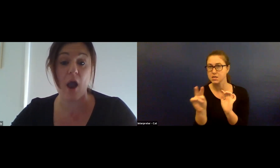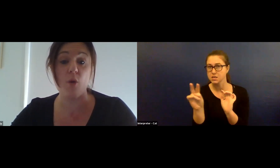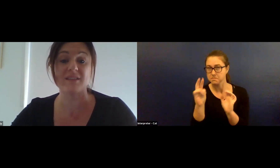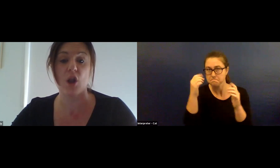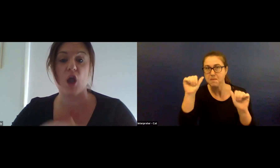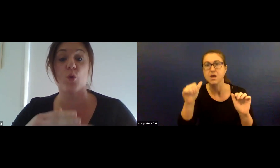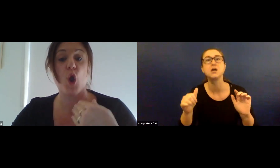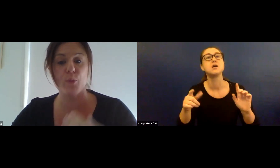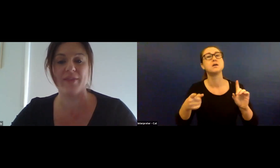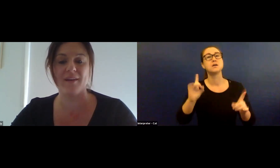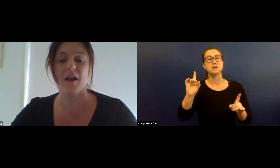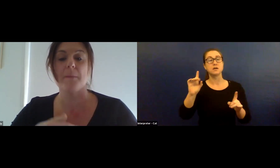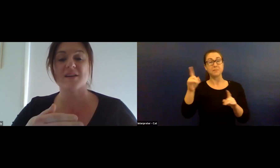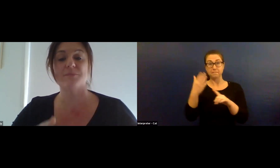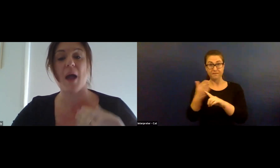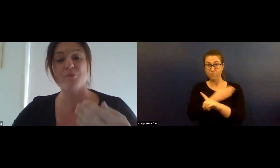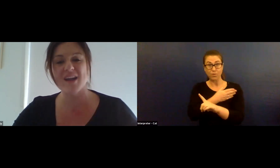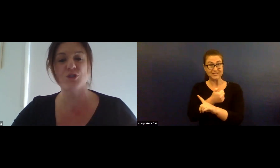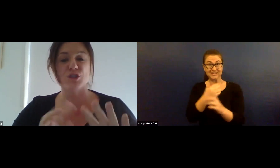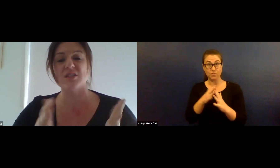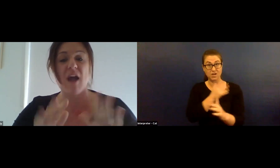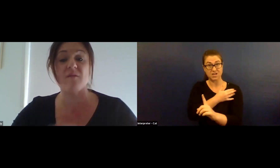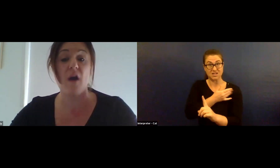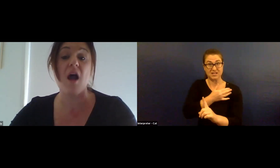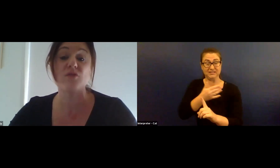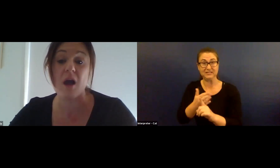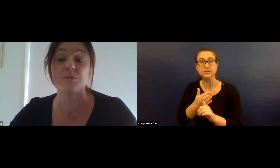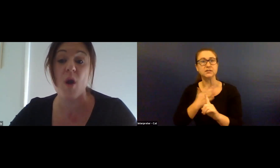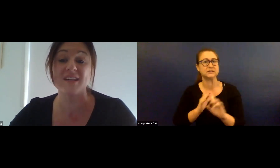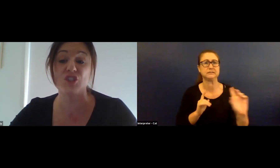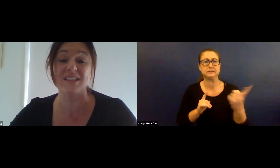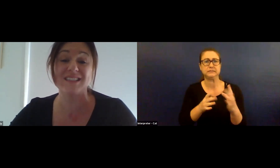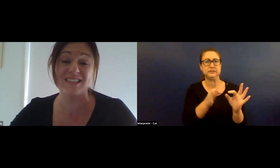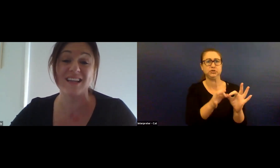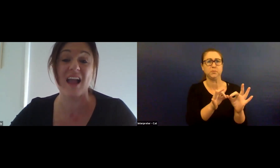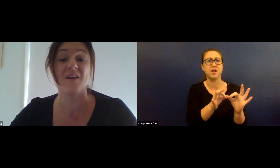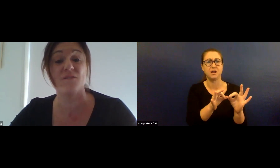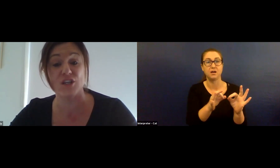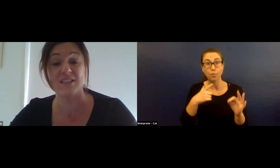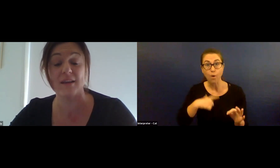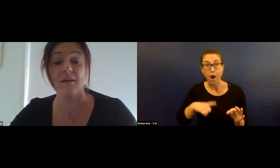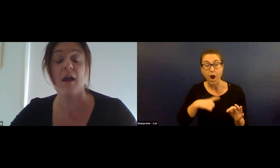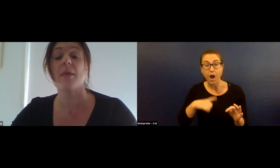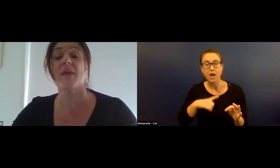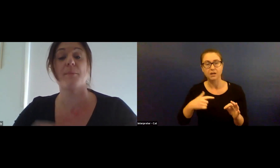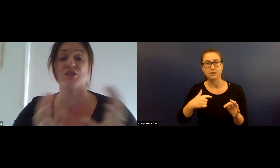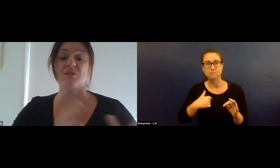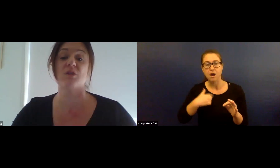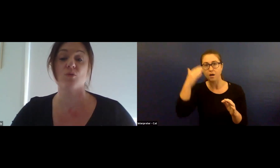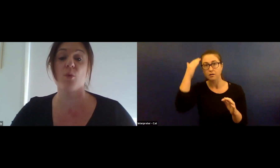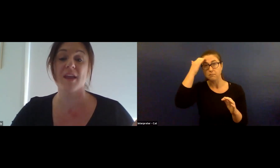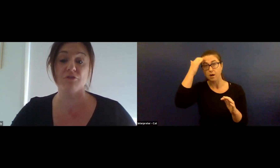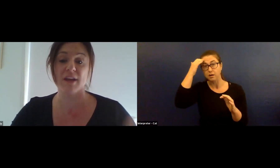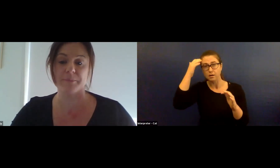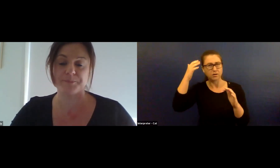to help until I could cope with it, because my brain uses around 5 times more energy listening and conversing than a person